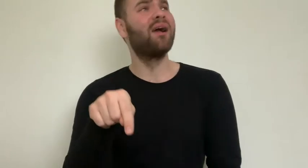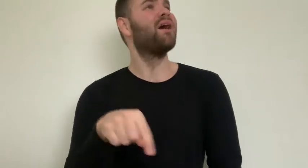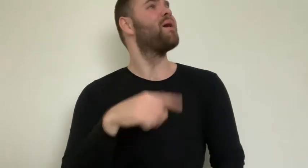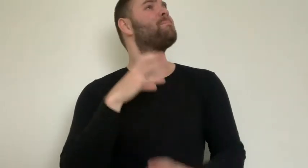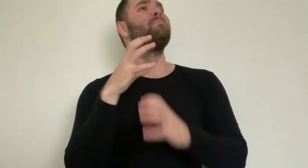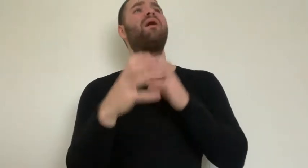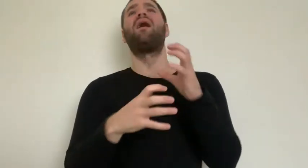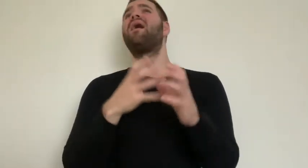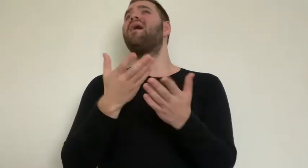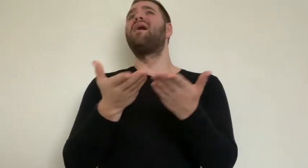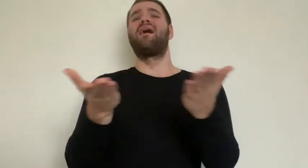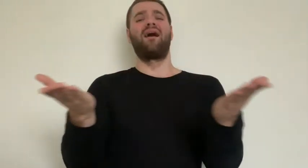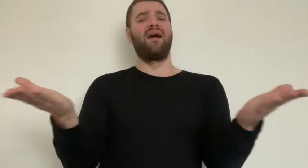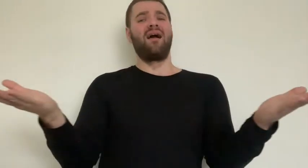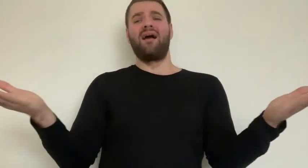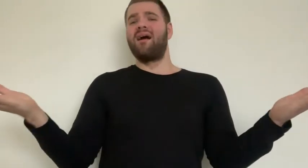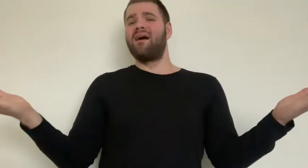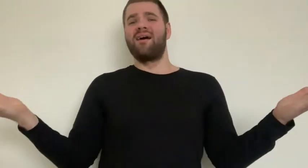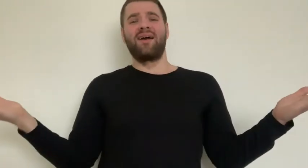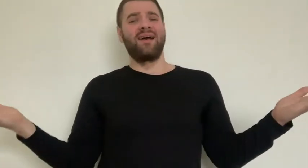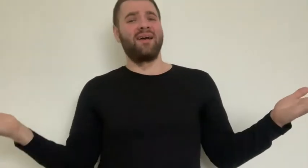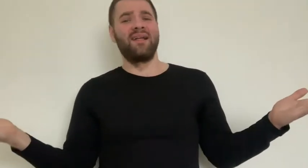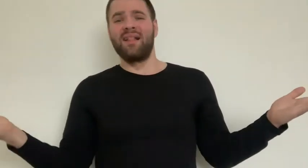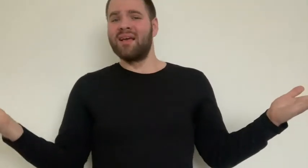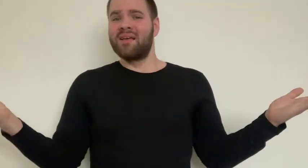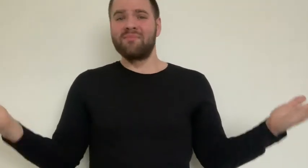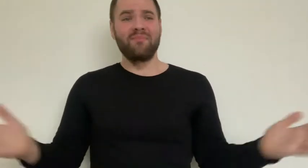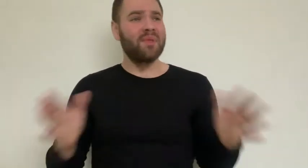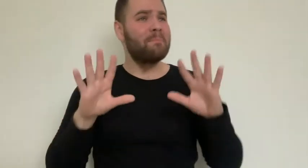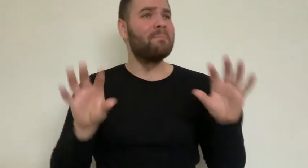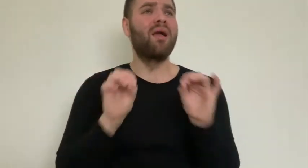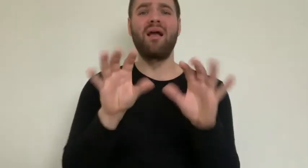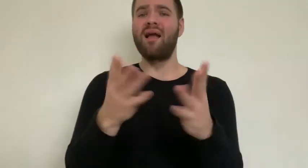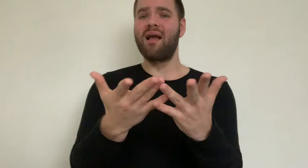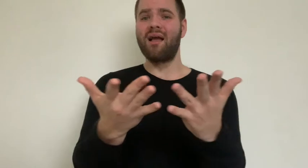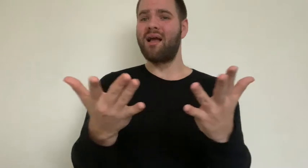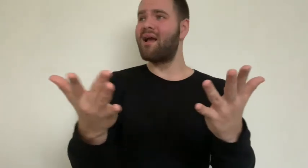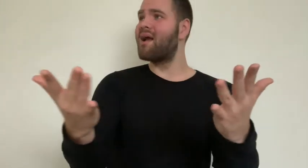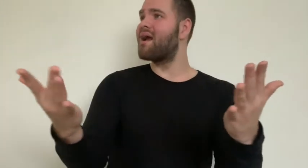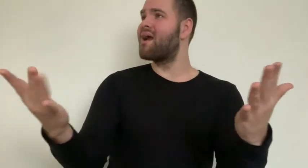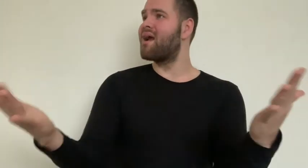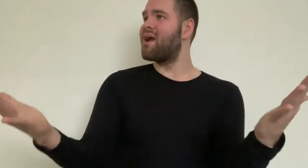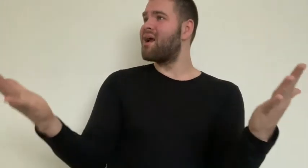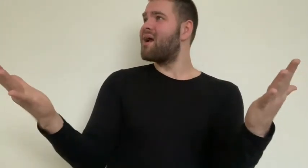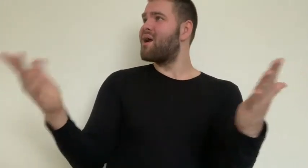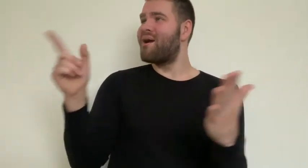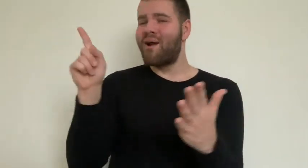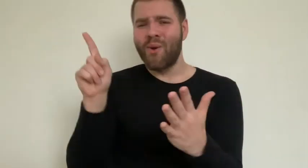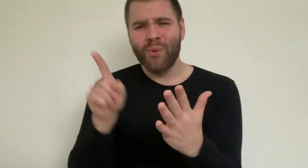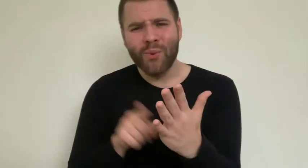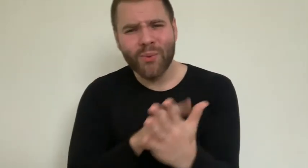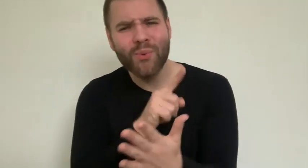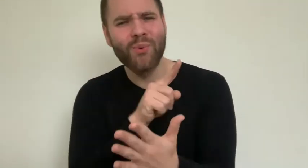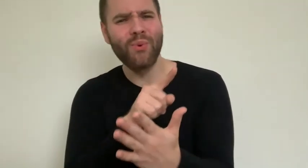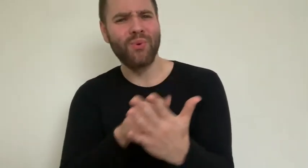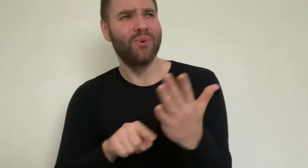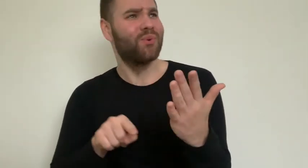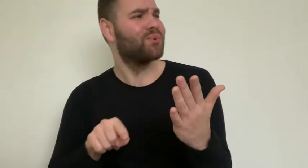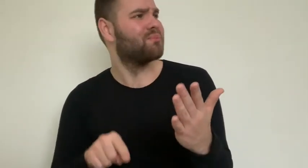I don't wanna leave. Some kinds of magic, it's hard to believe. And then there is